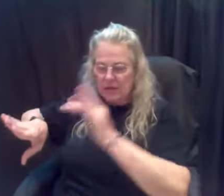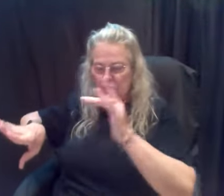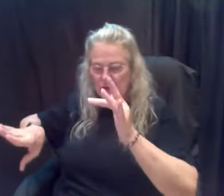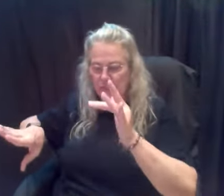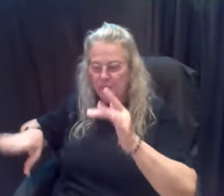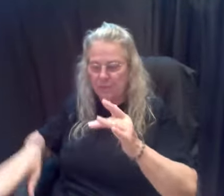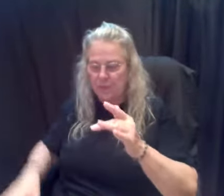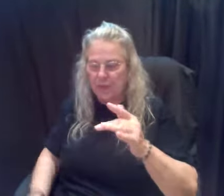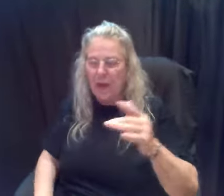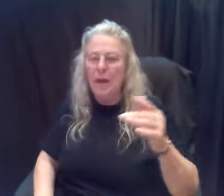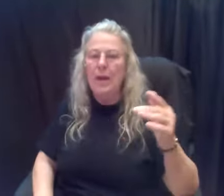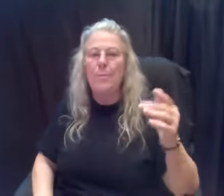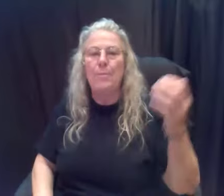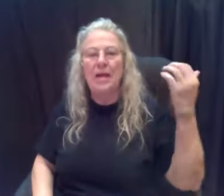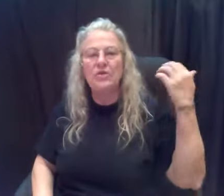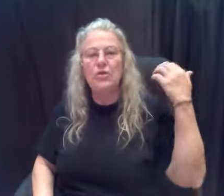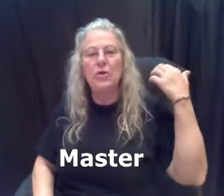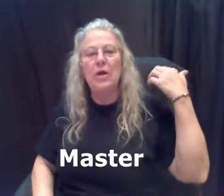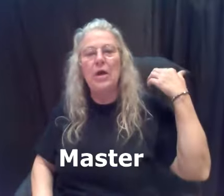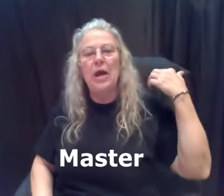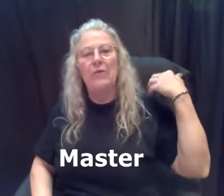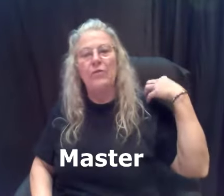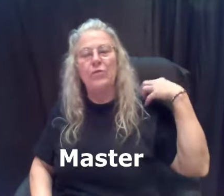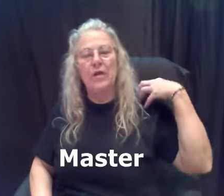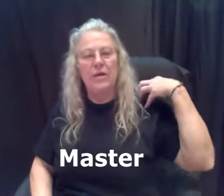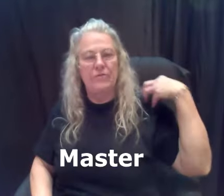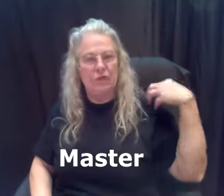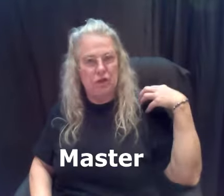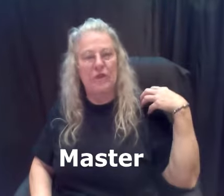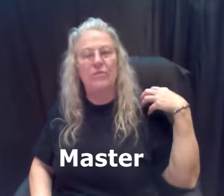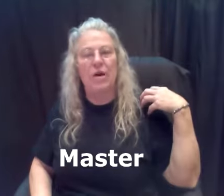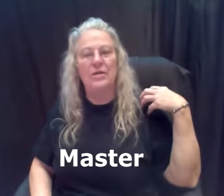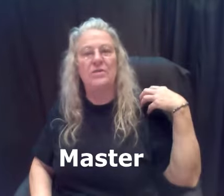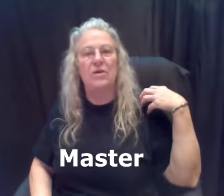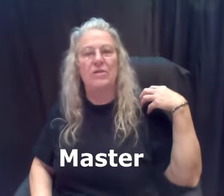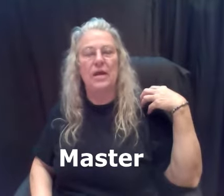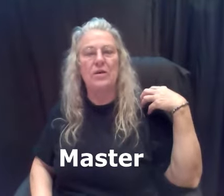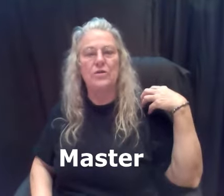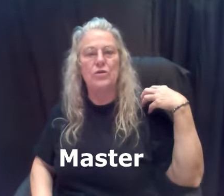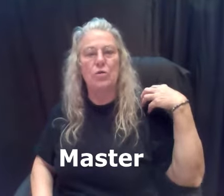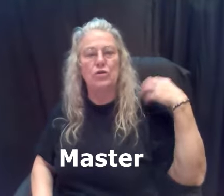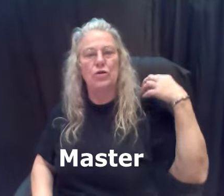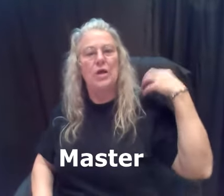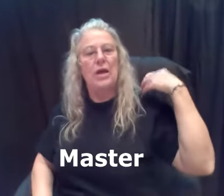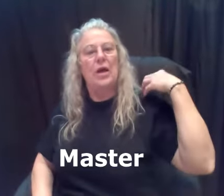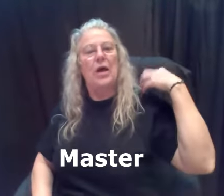Touch. Master, and if you think of the chevrons on the soldiers,